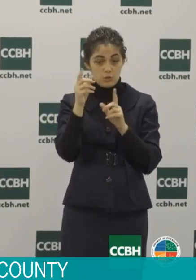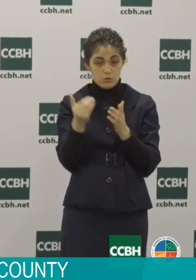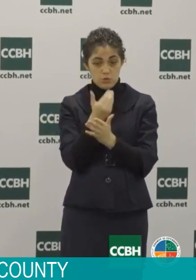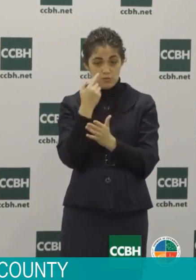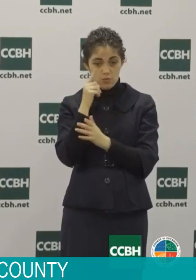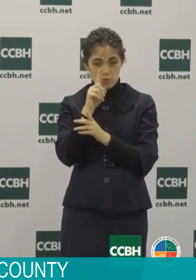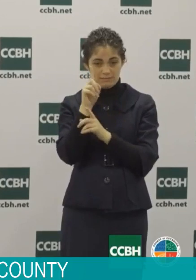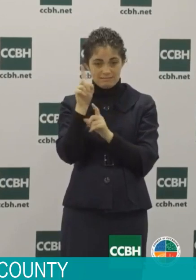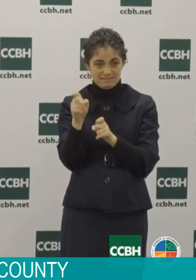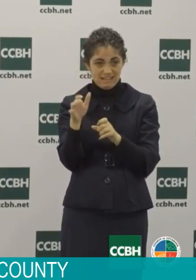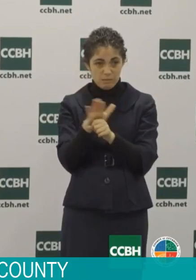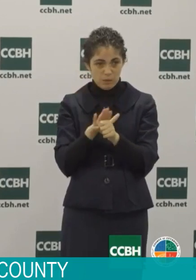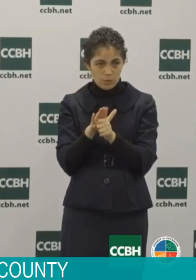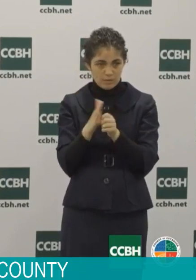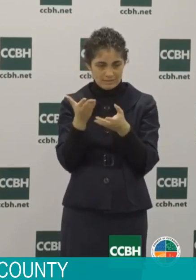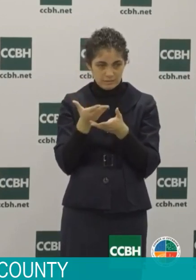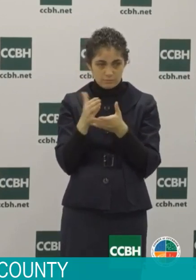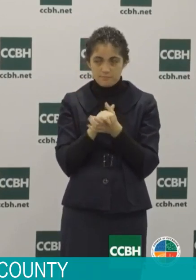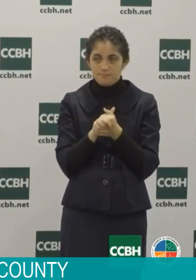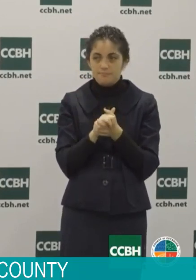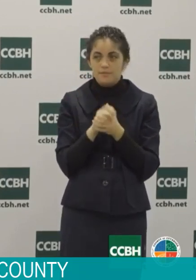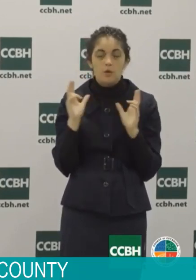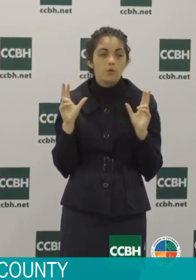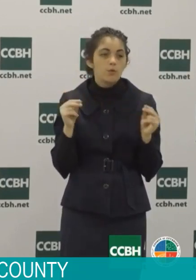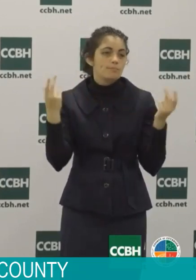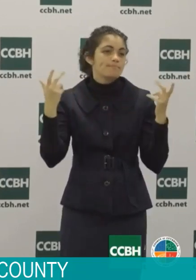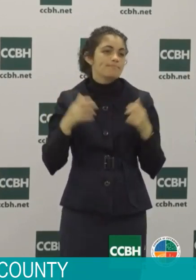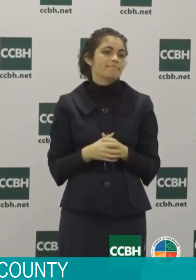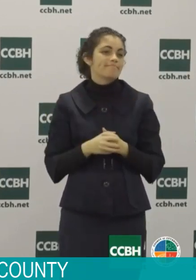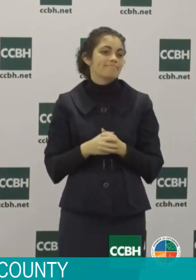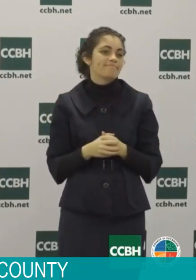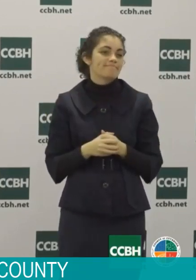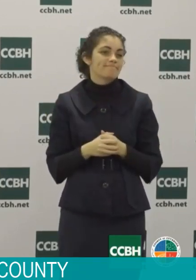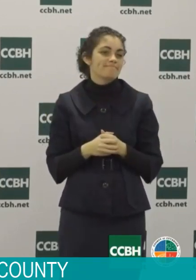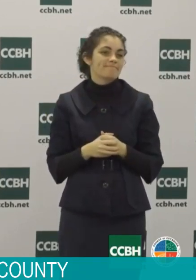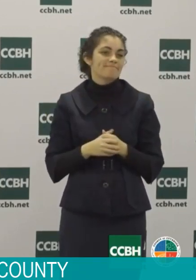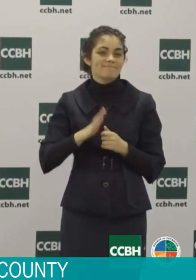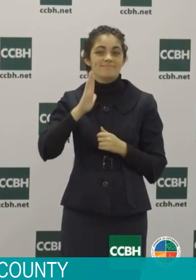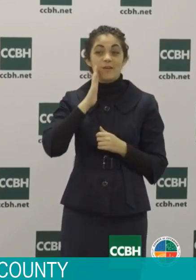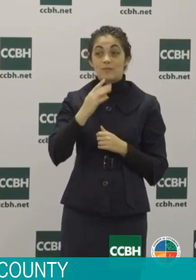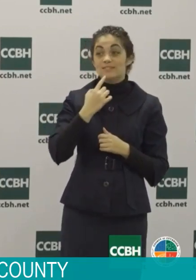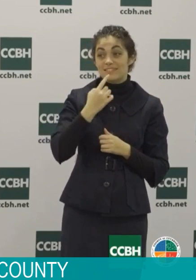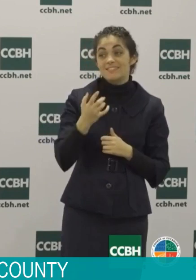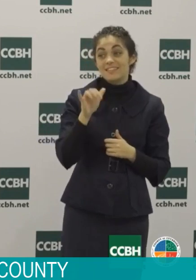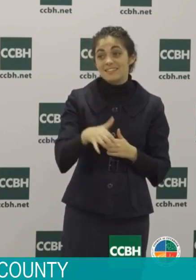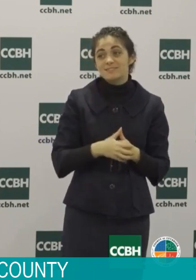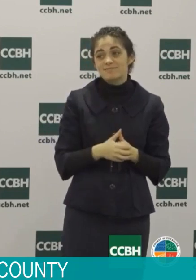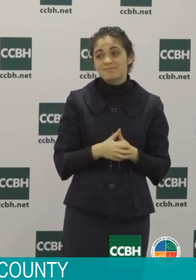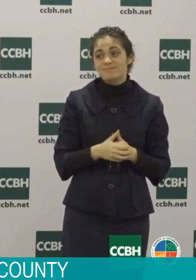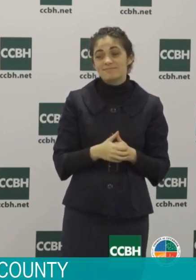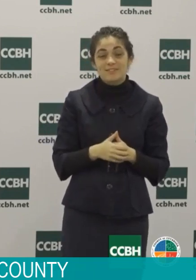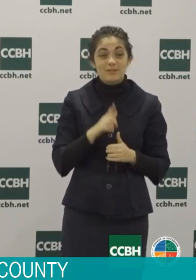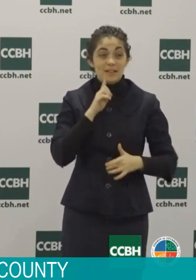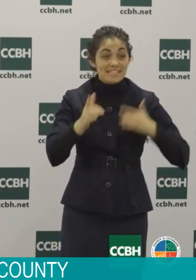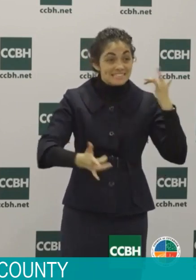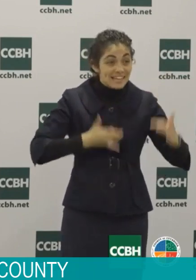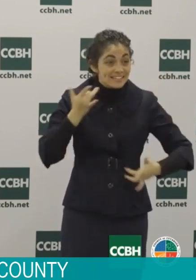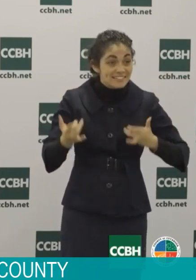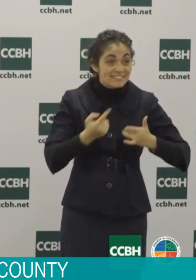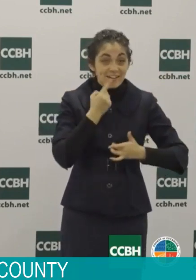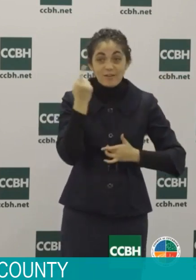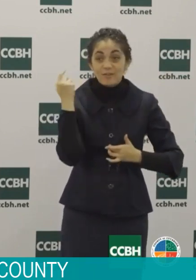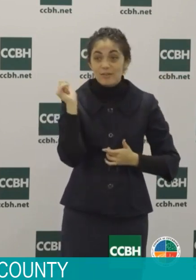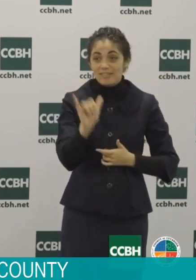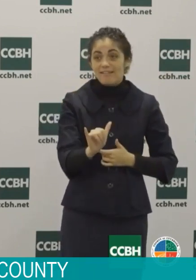testing locally? No. I will certainly be very excited to share with